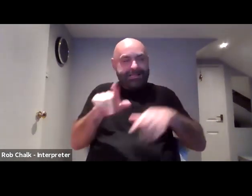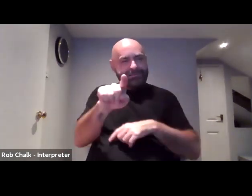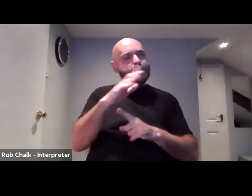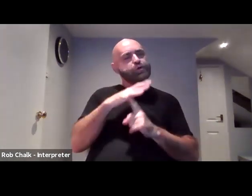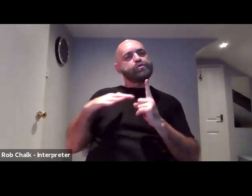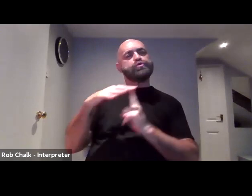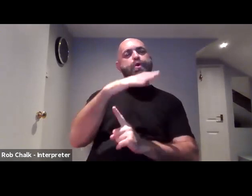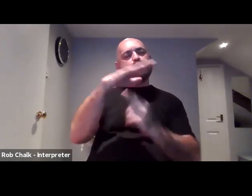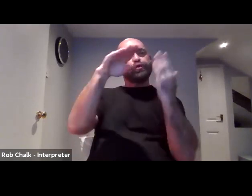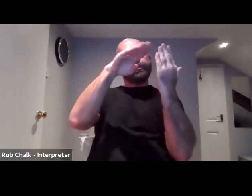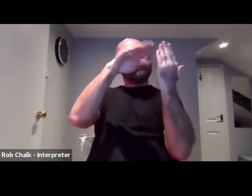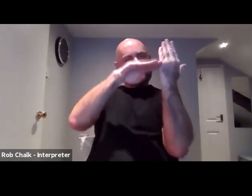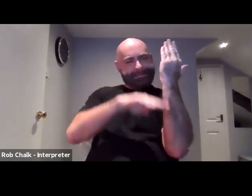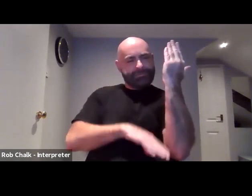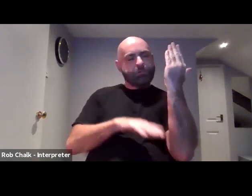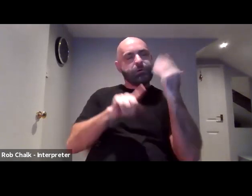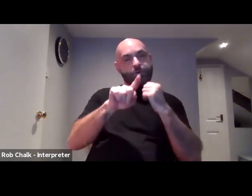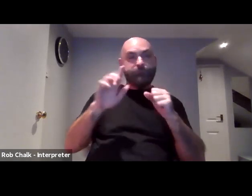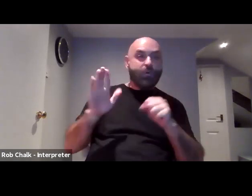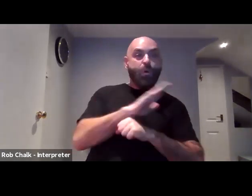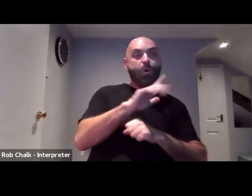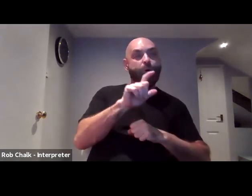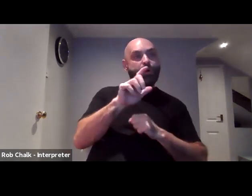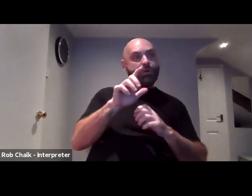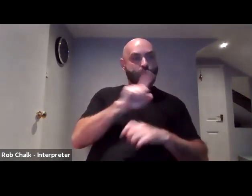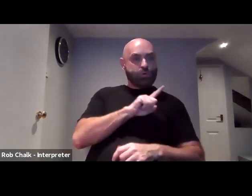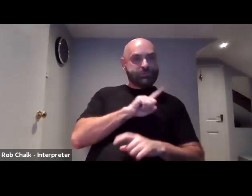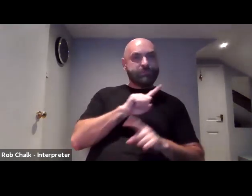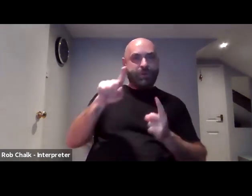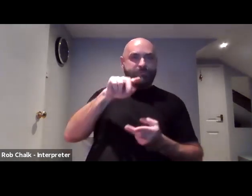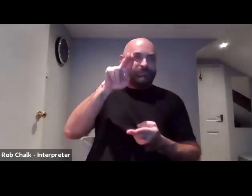social gradient from all causes, just at a lower level.